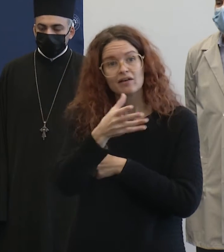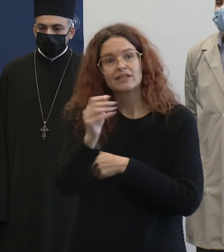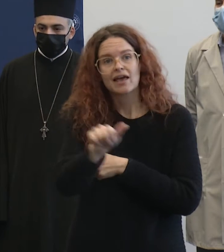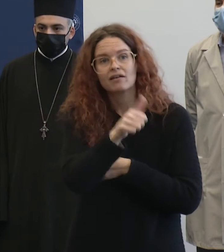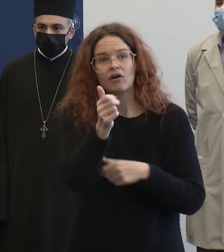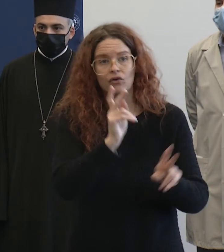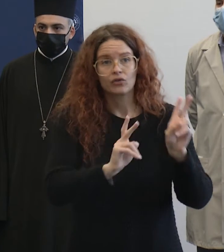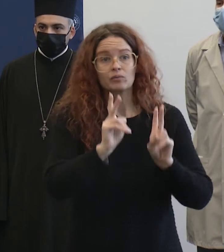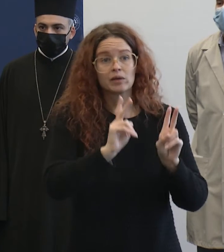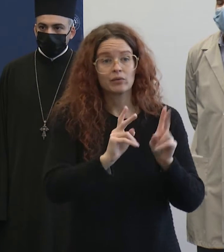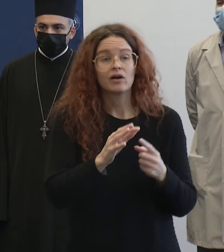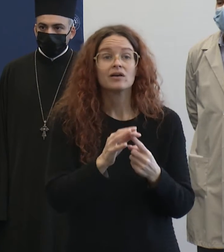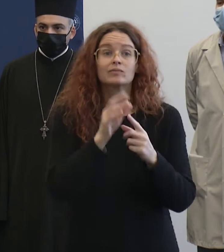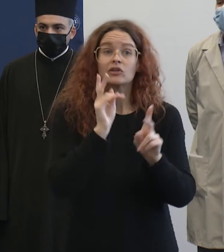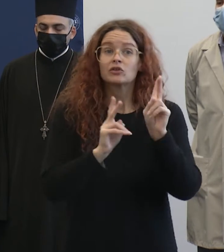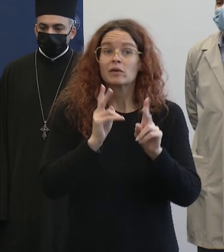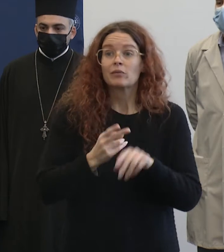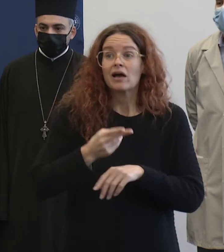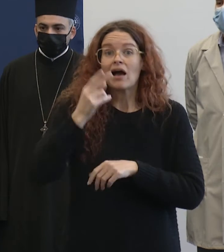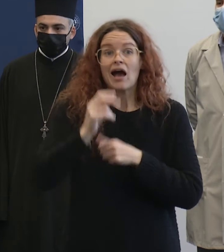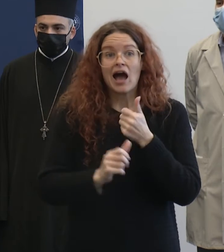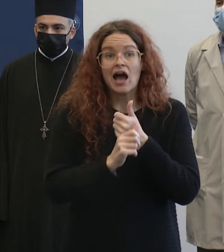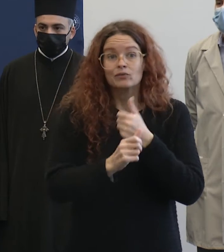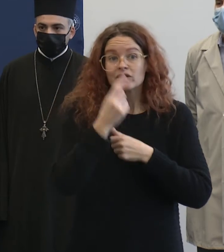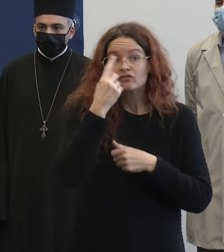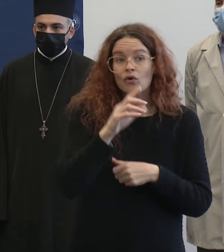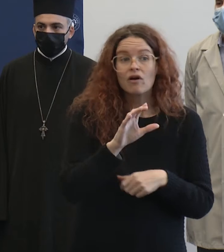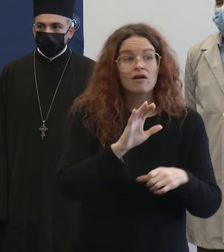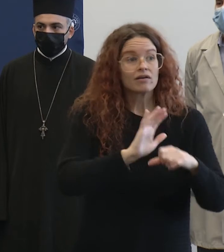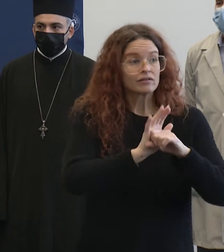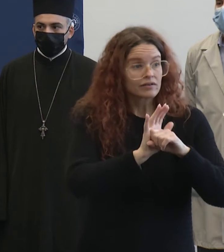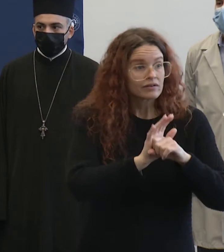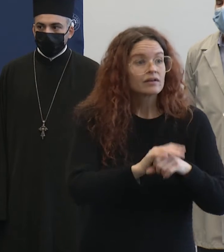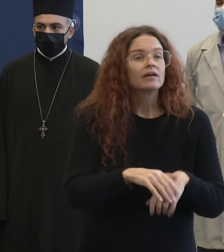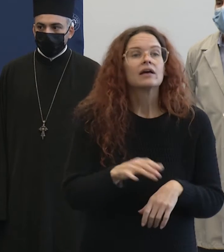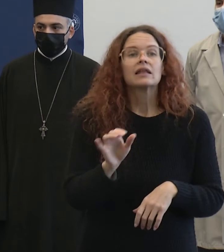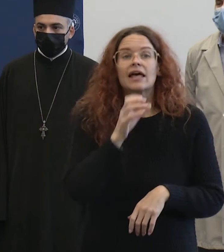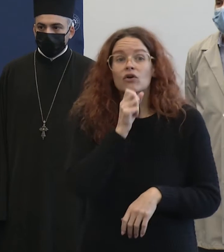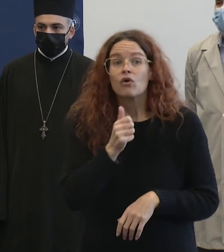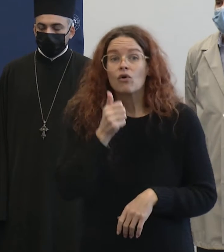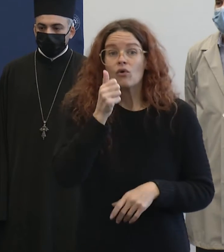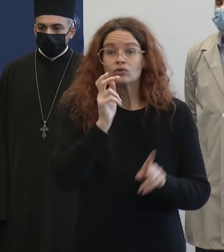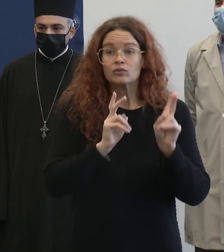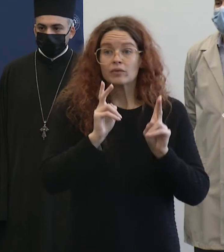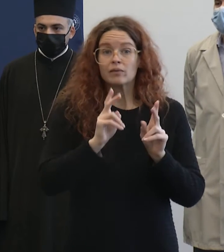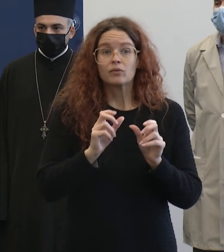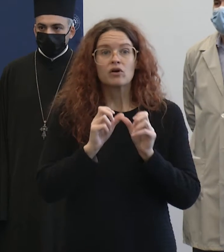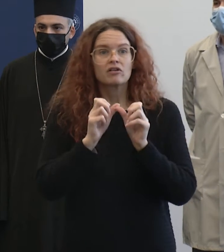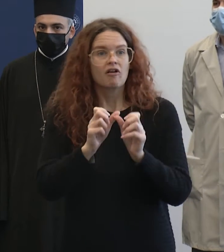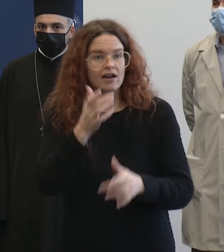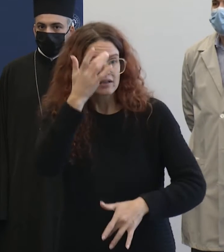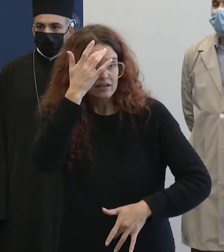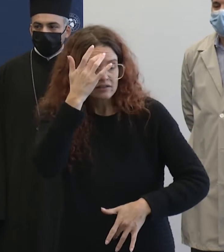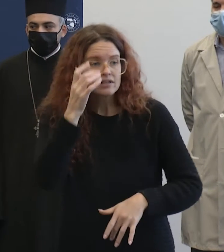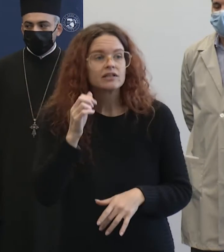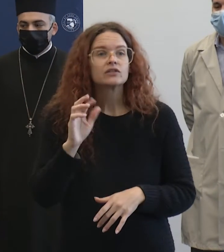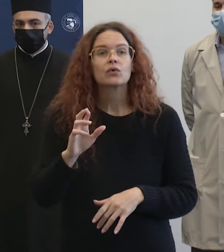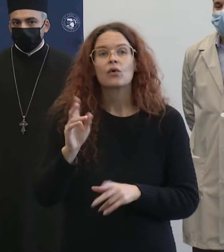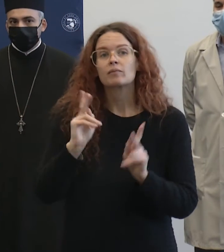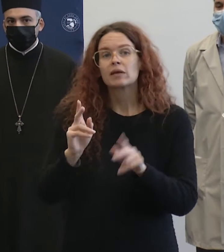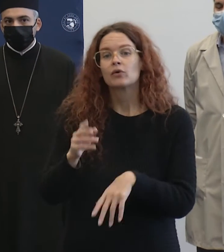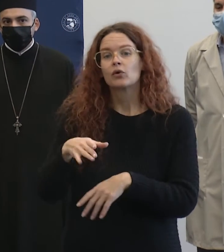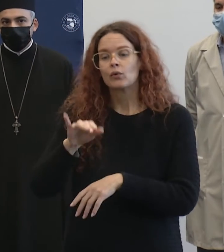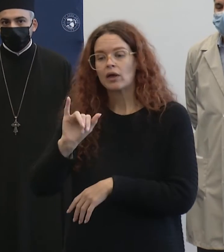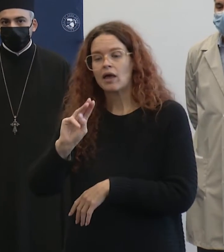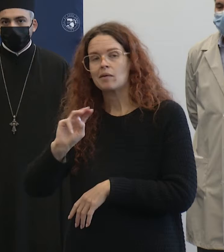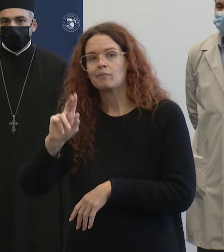especially those who are at highest risk of complications from COVID, such as the elderly, those with chronic conditions, and those with immune